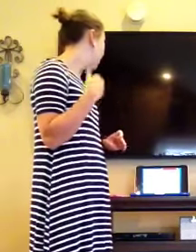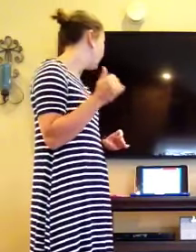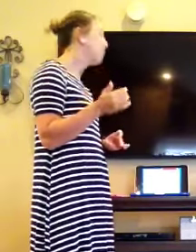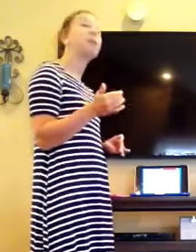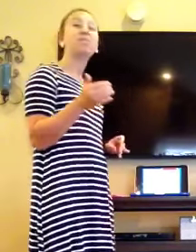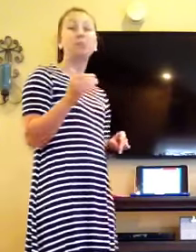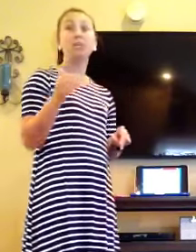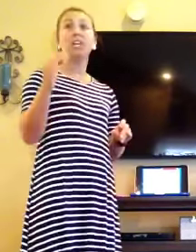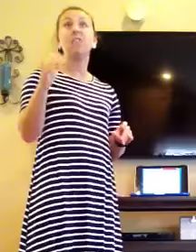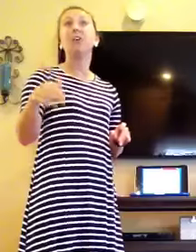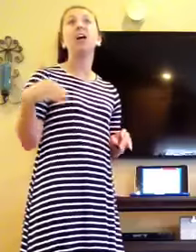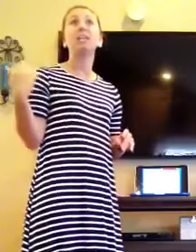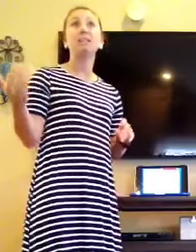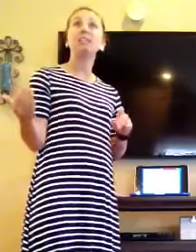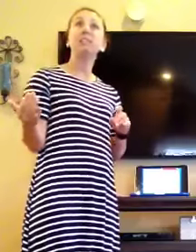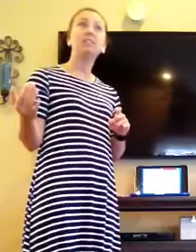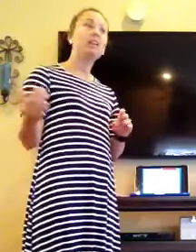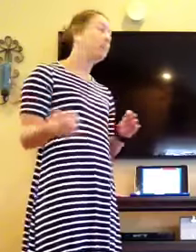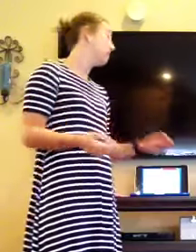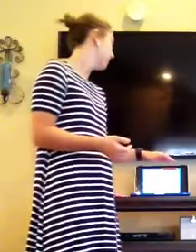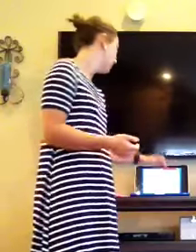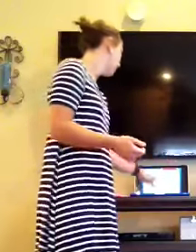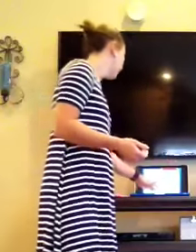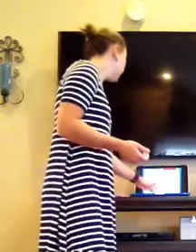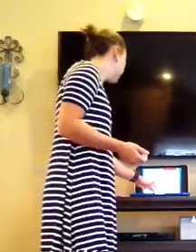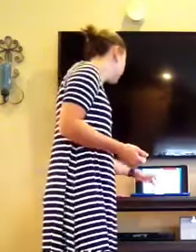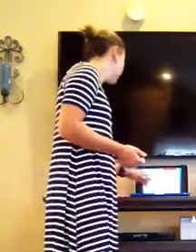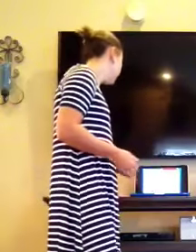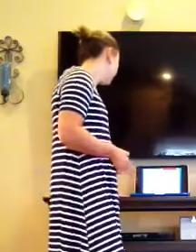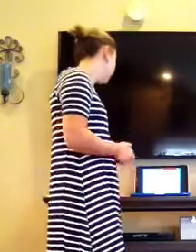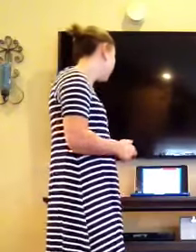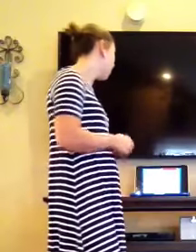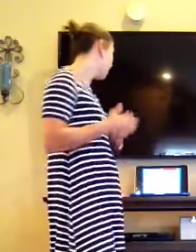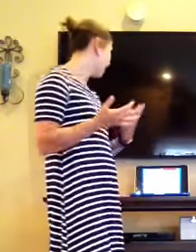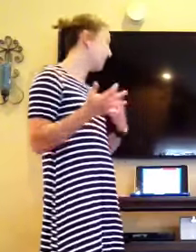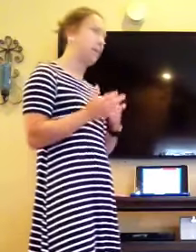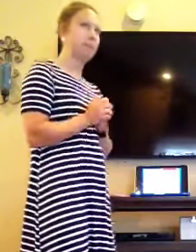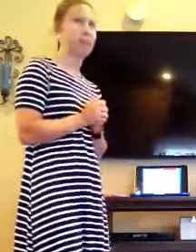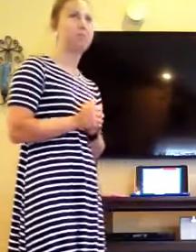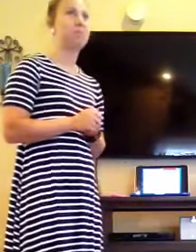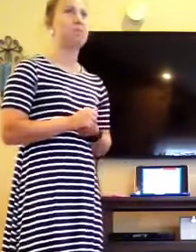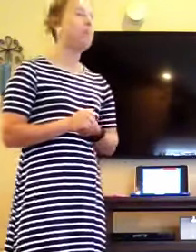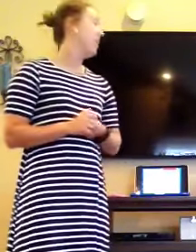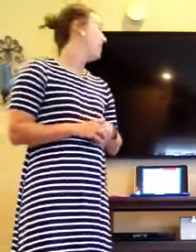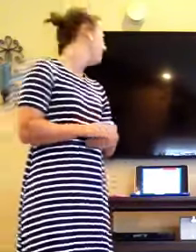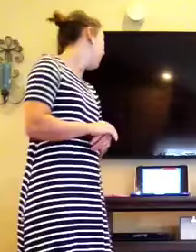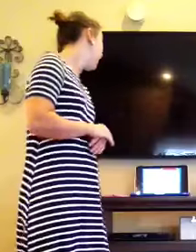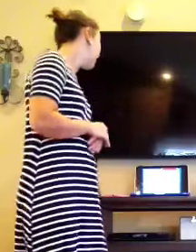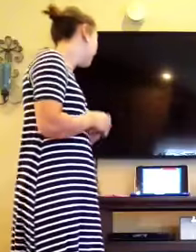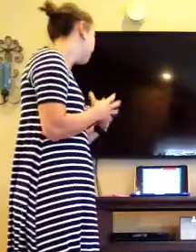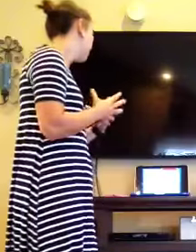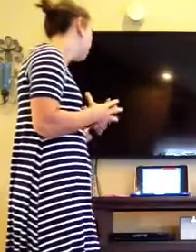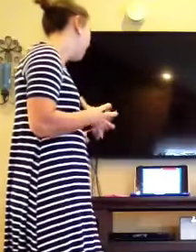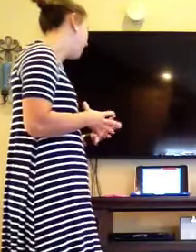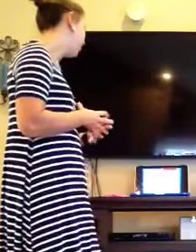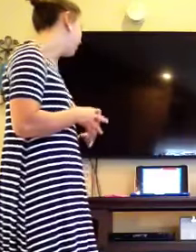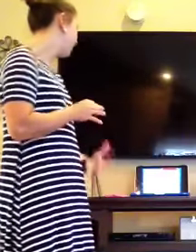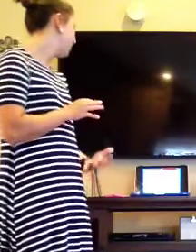have responsibility of their academic success. So our next steps. My next steps will be to assist